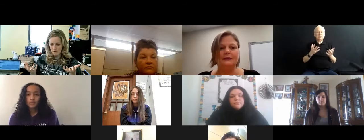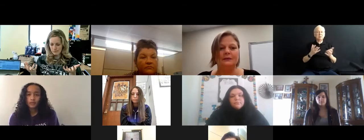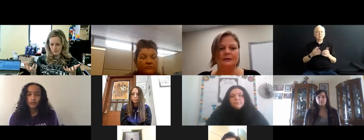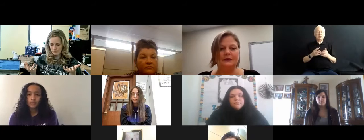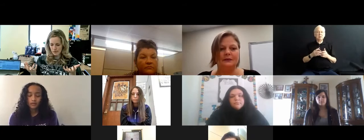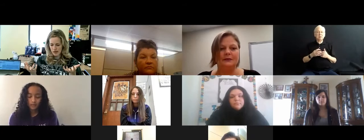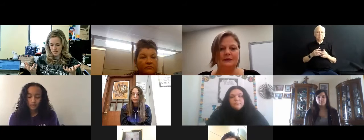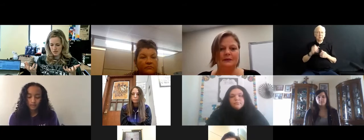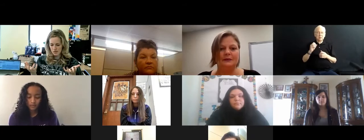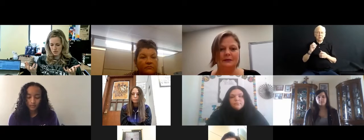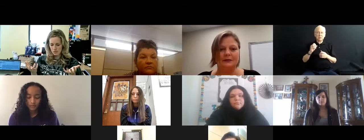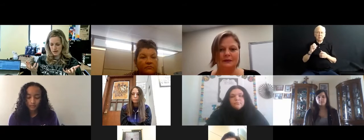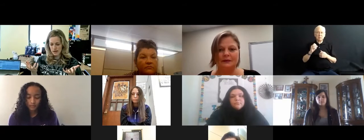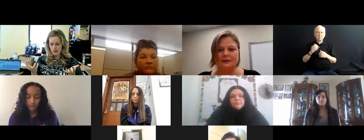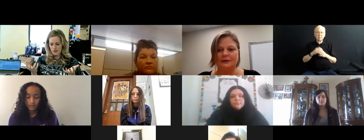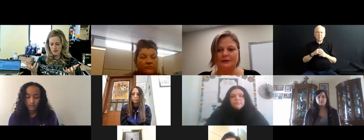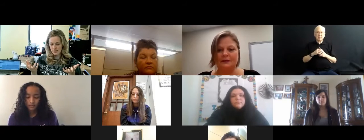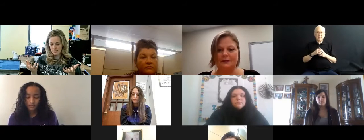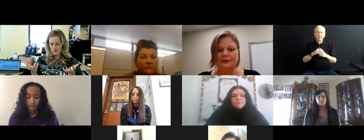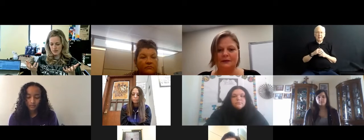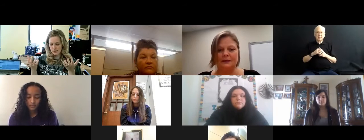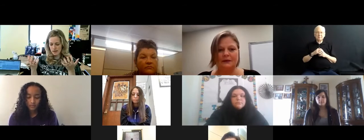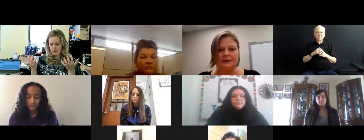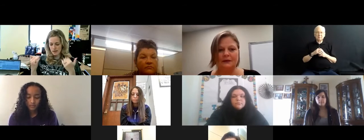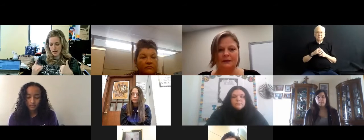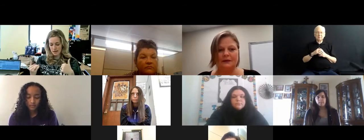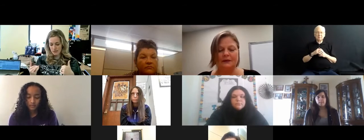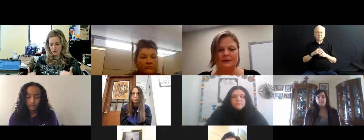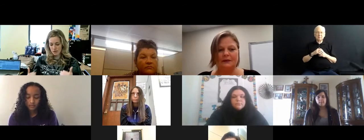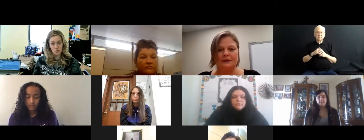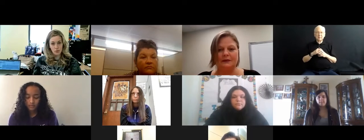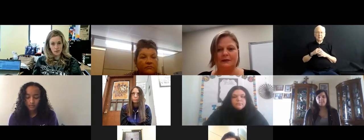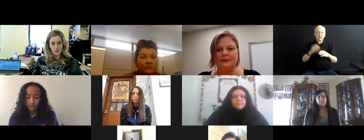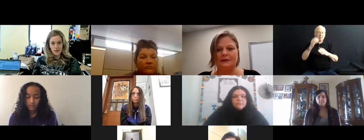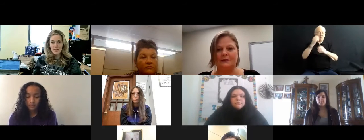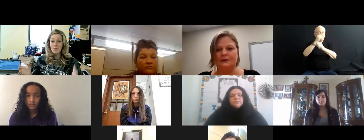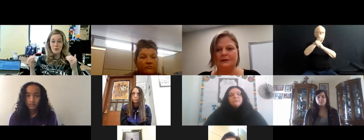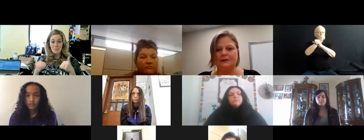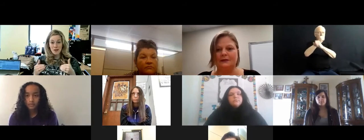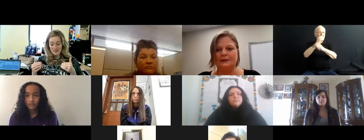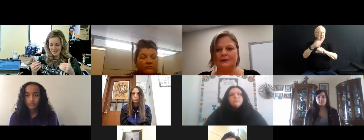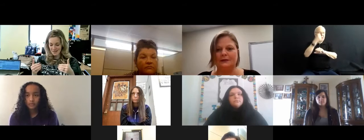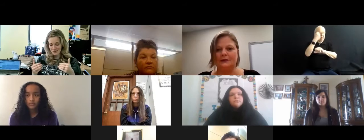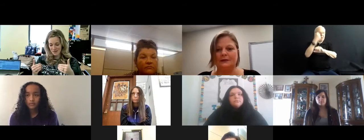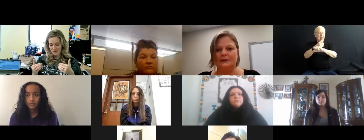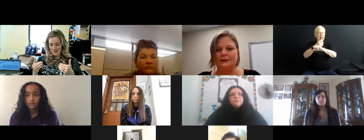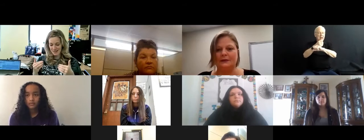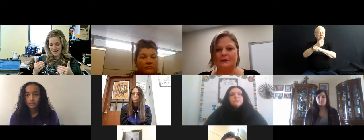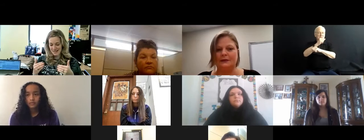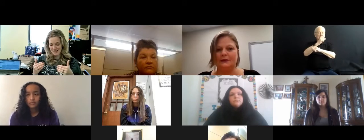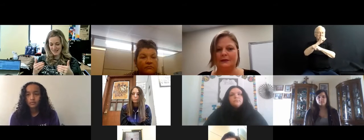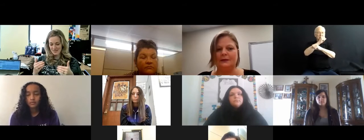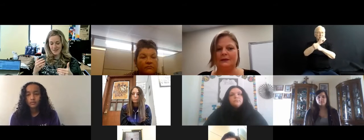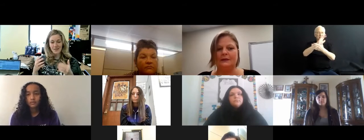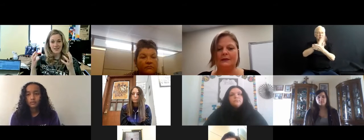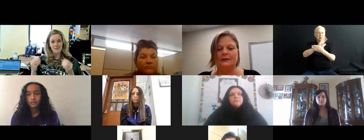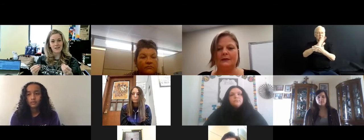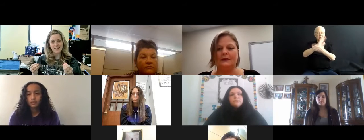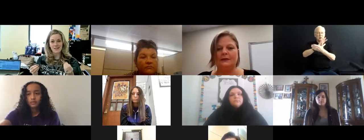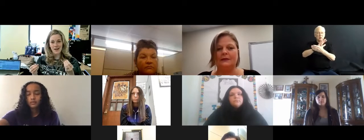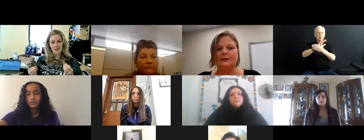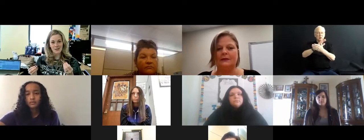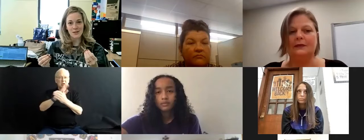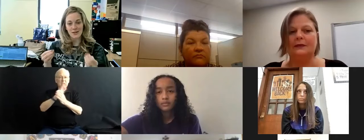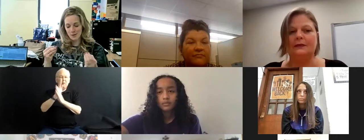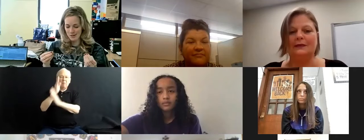And so they locked down the school. They put buses in front of the gates. They deflated the